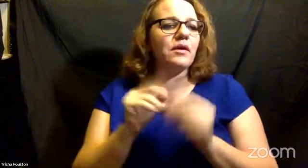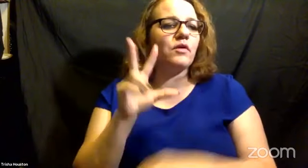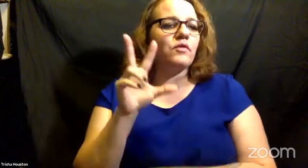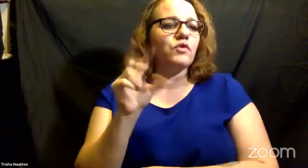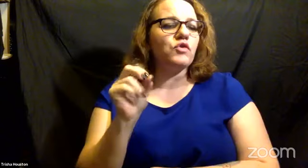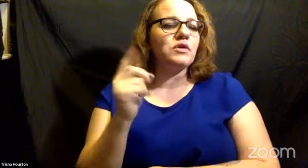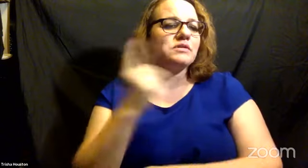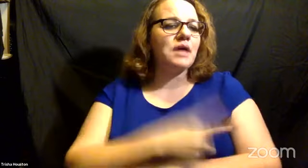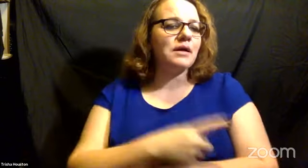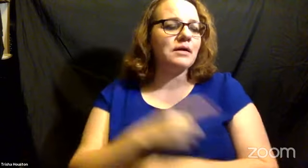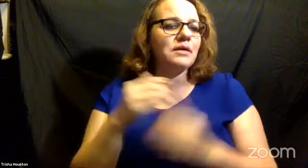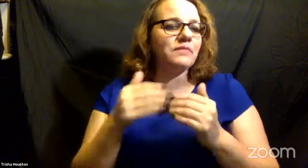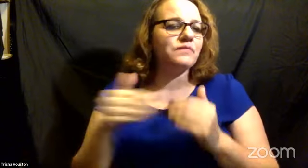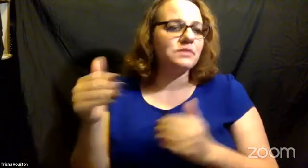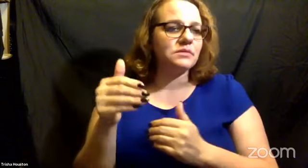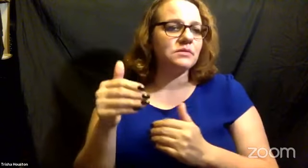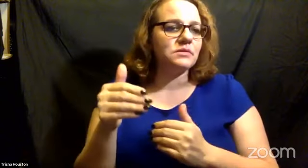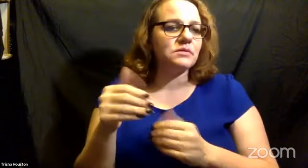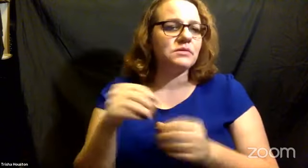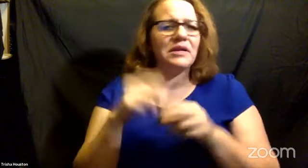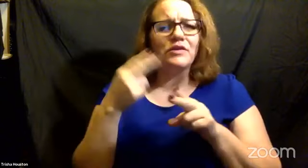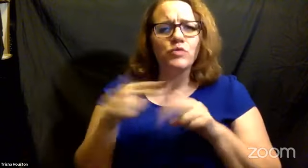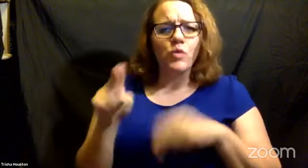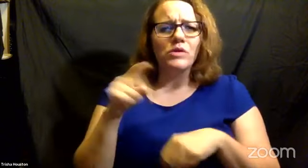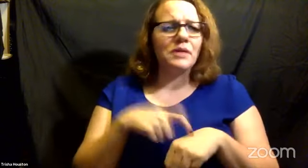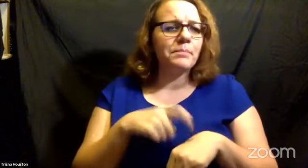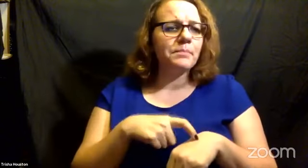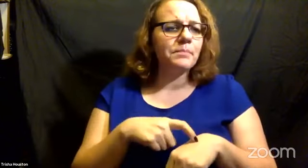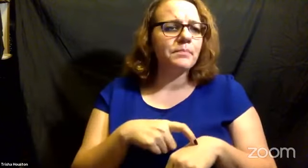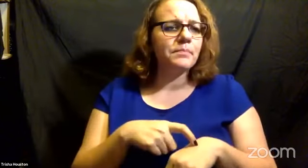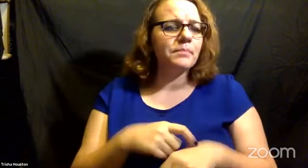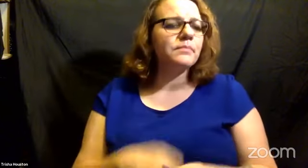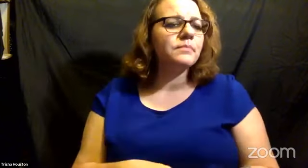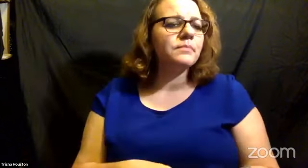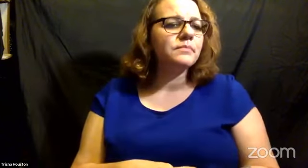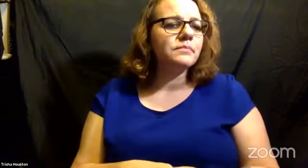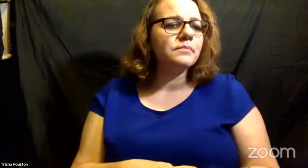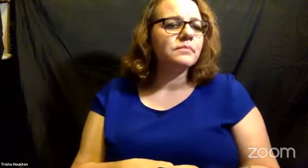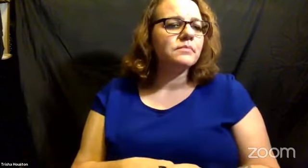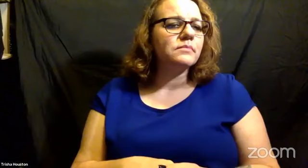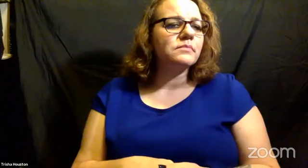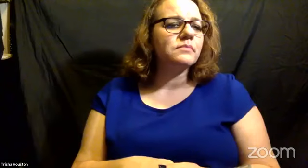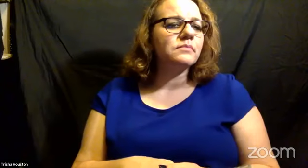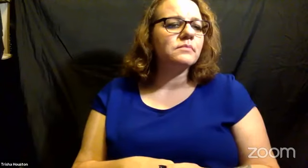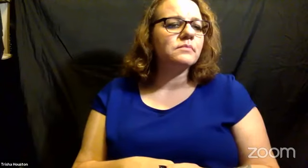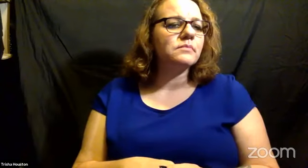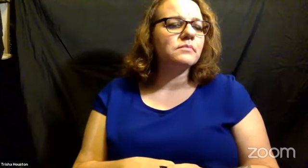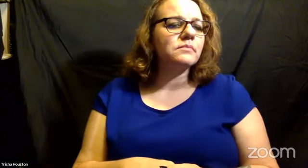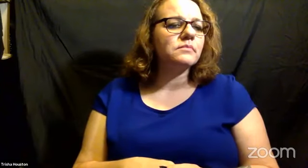said, why don't you do the board meeting 30 days in advance instead of a week's